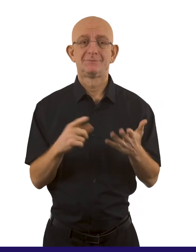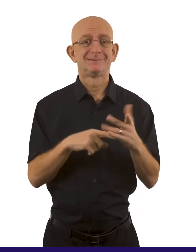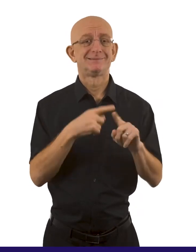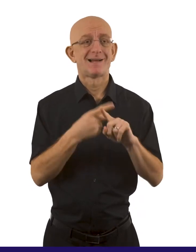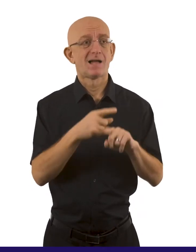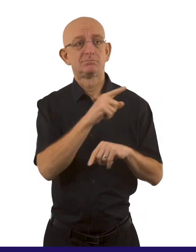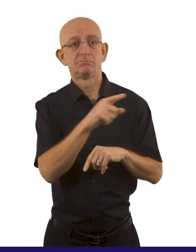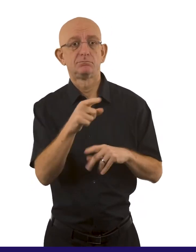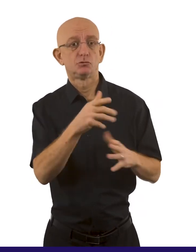tax services,